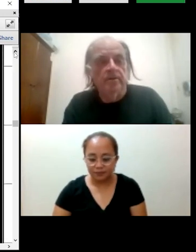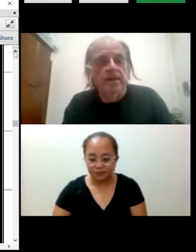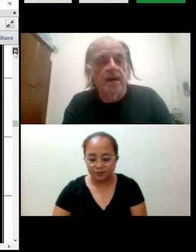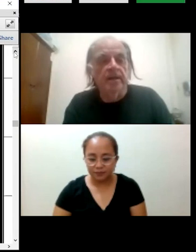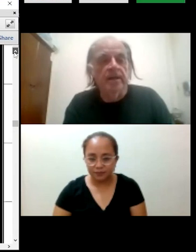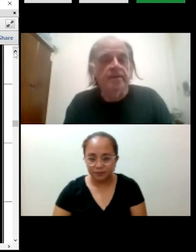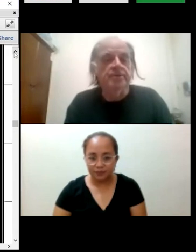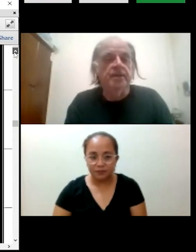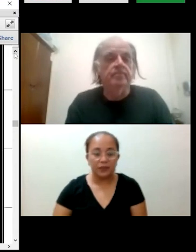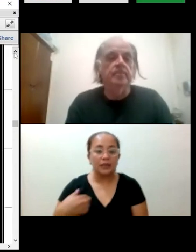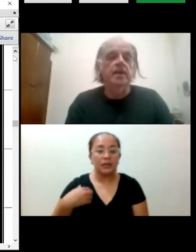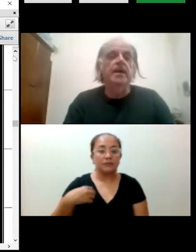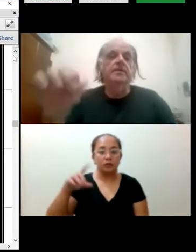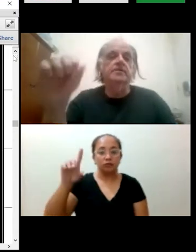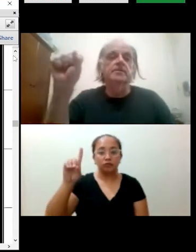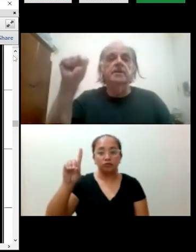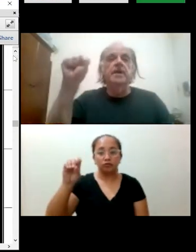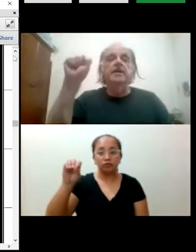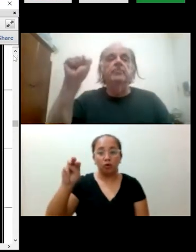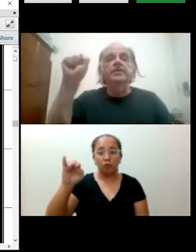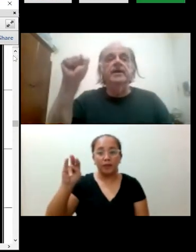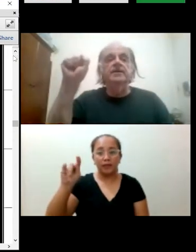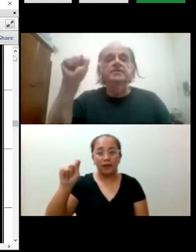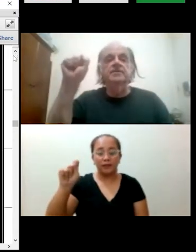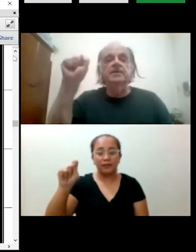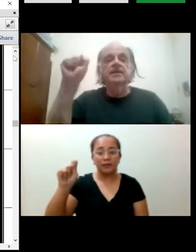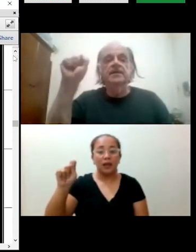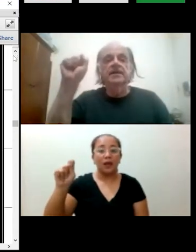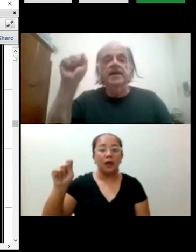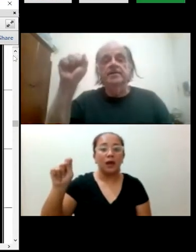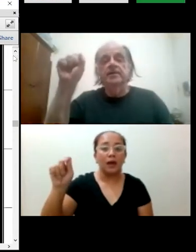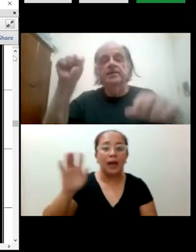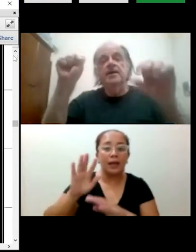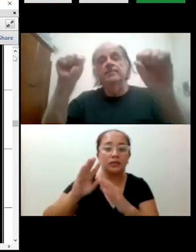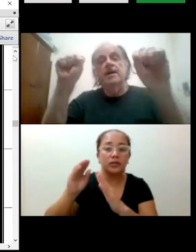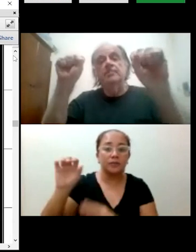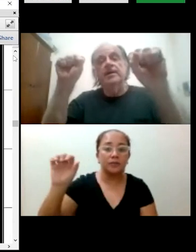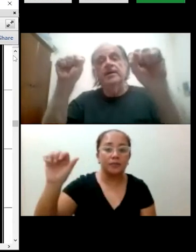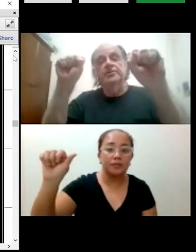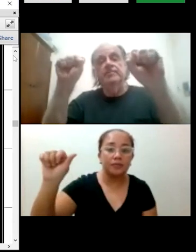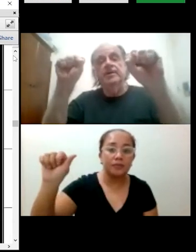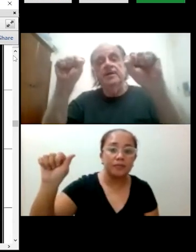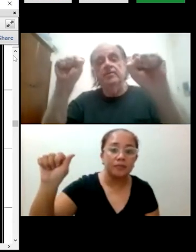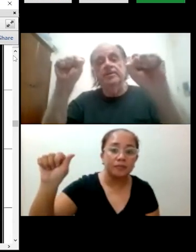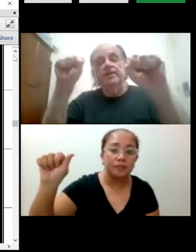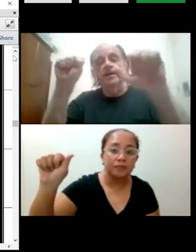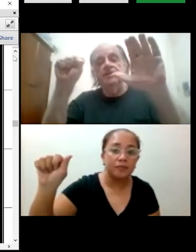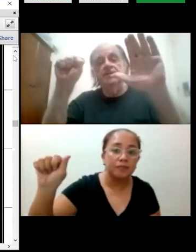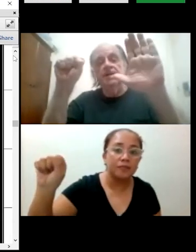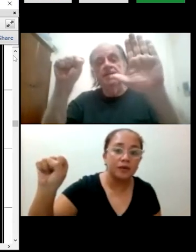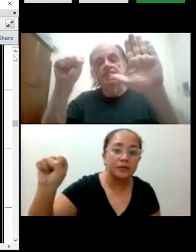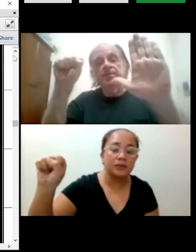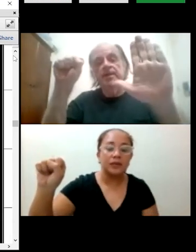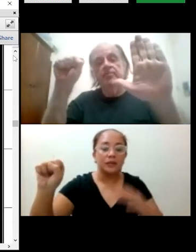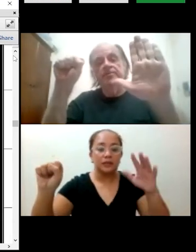So the dominant hand shape has the A with an S, and then the non-dominant hand shape has A with an